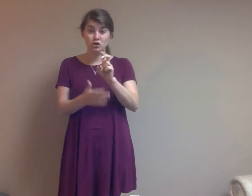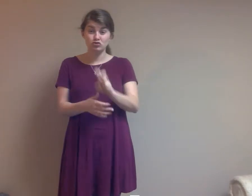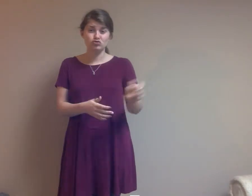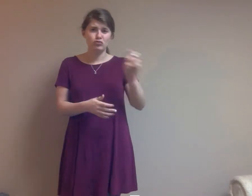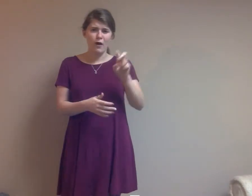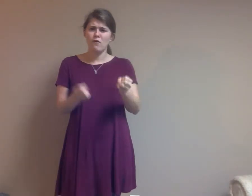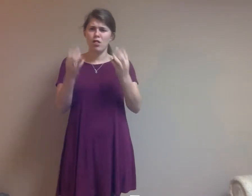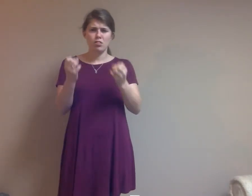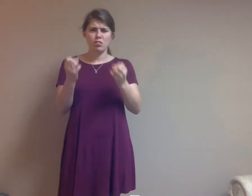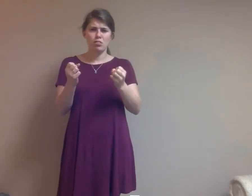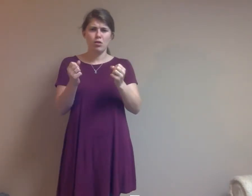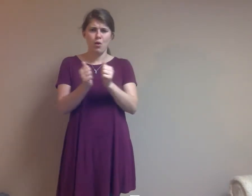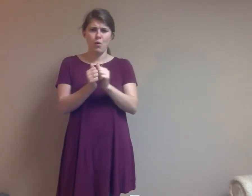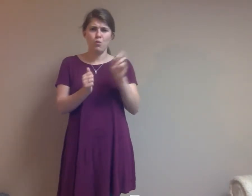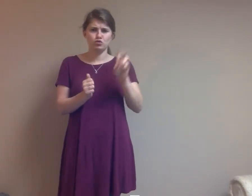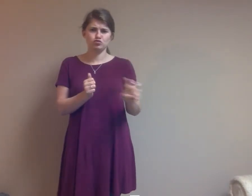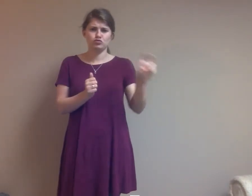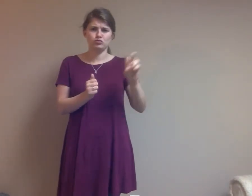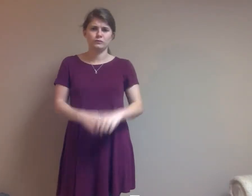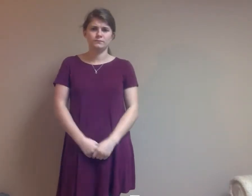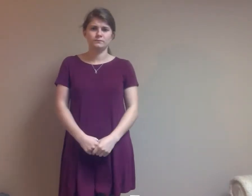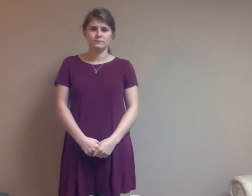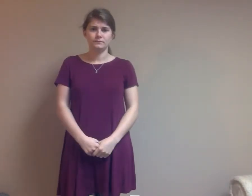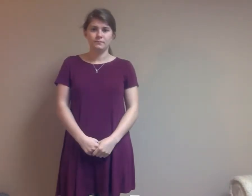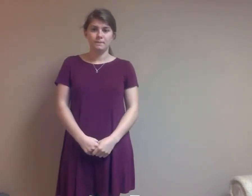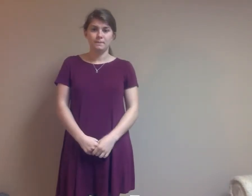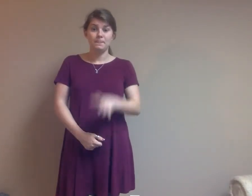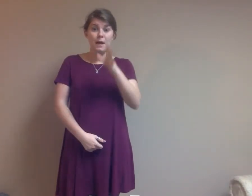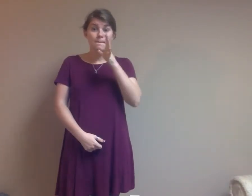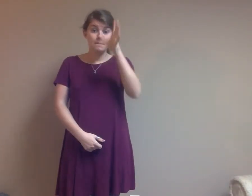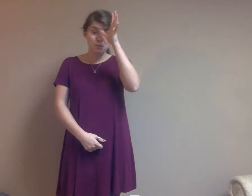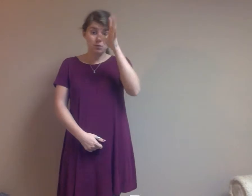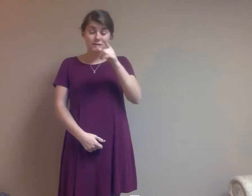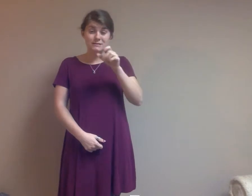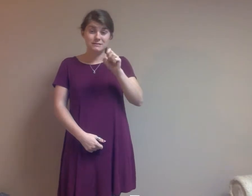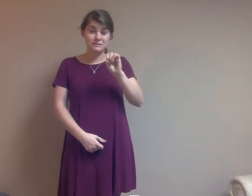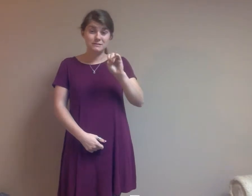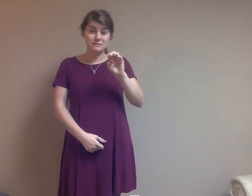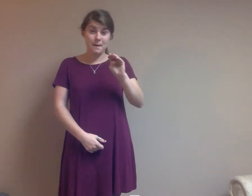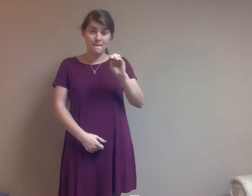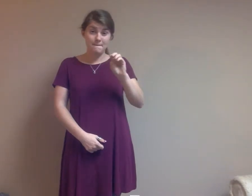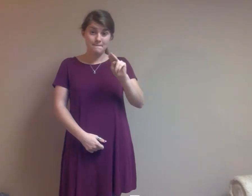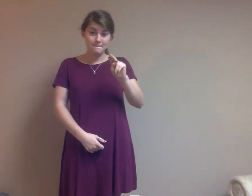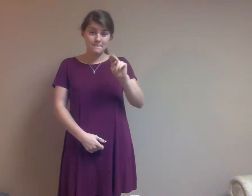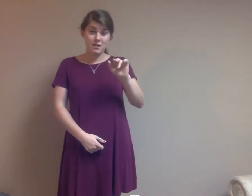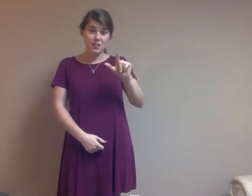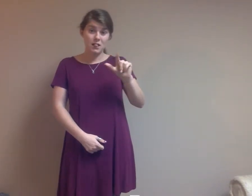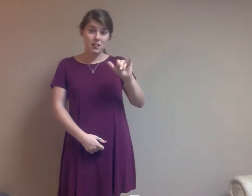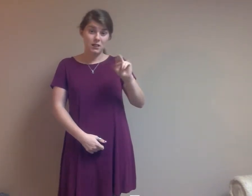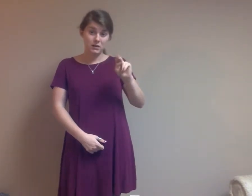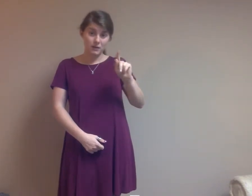the moment, with another possible 2-3 moves until I finish in the forces. First one had been a year today of me